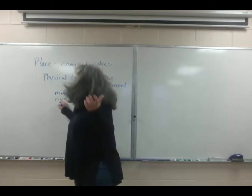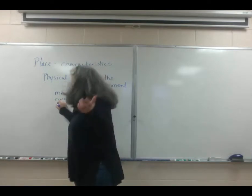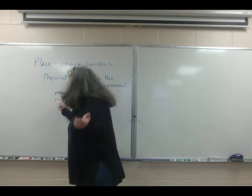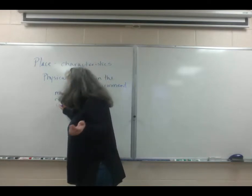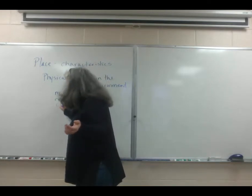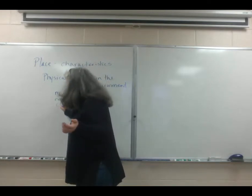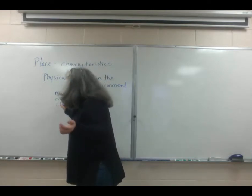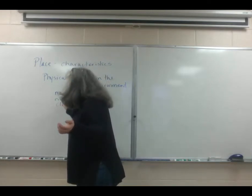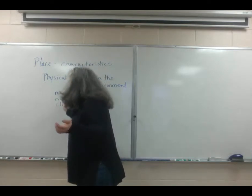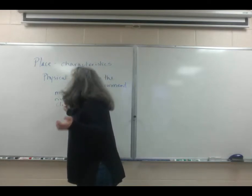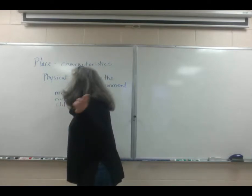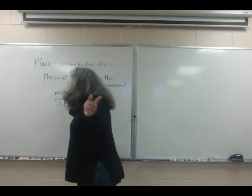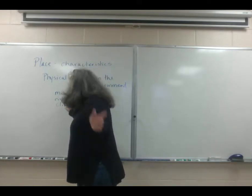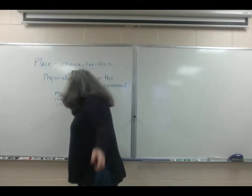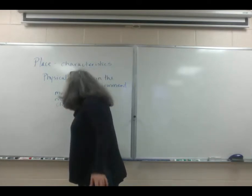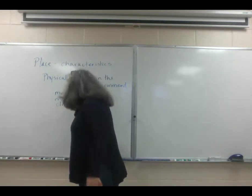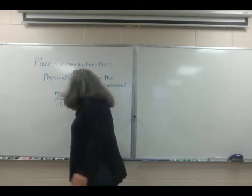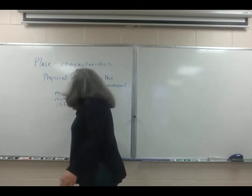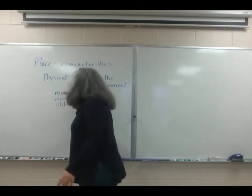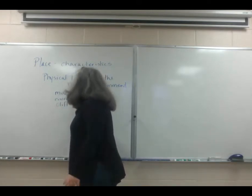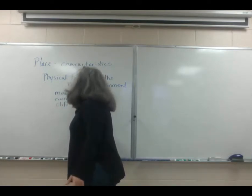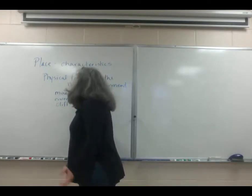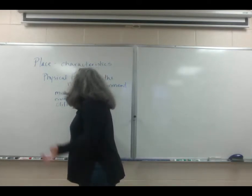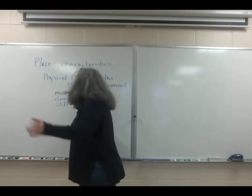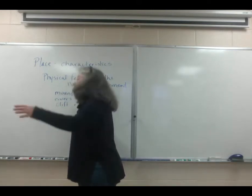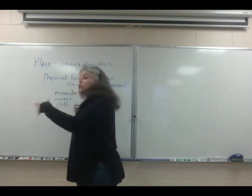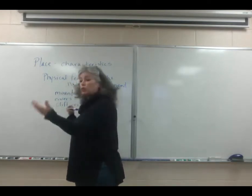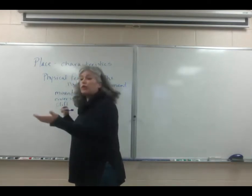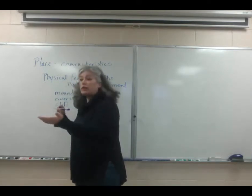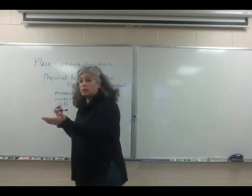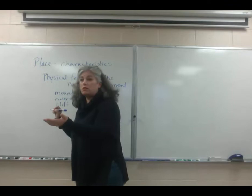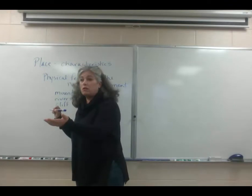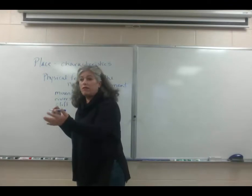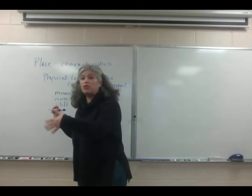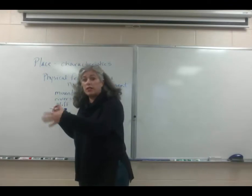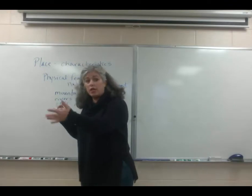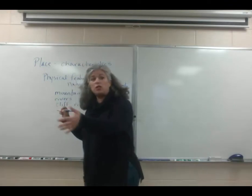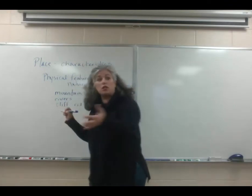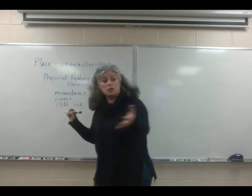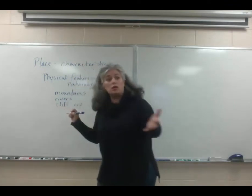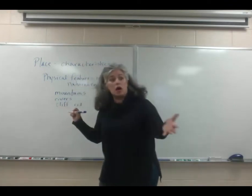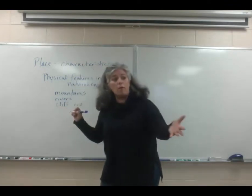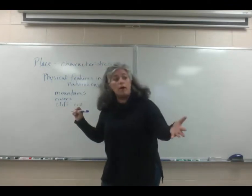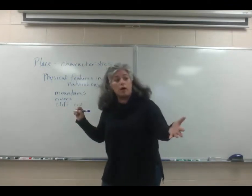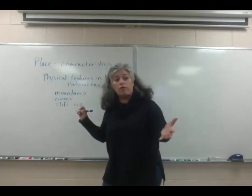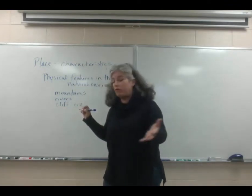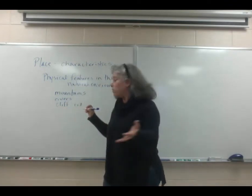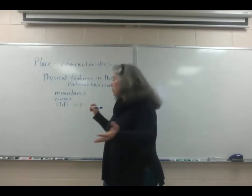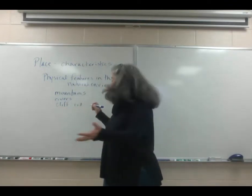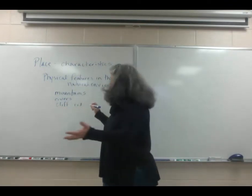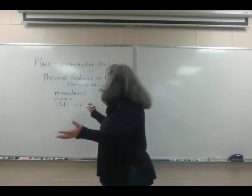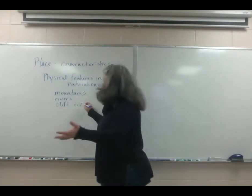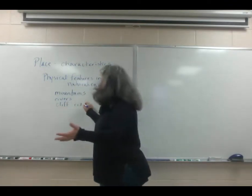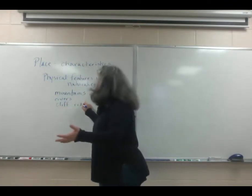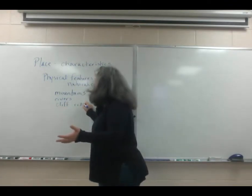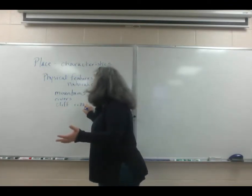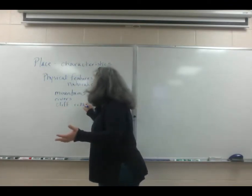Cliffs, ridges, hills, trees, the vegetation that's on top of the earth. Yes,